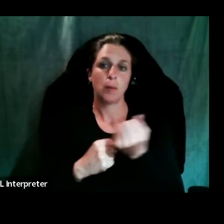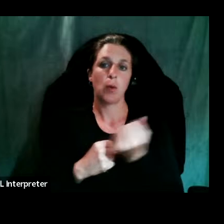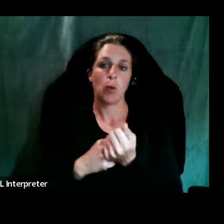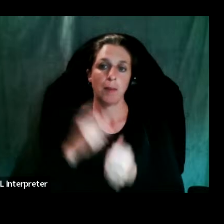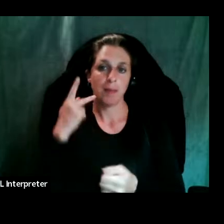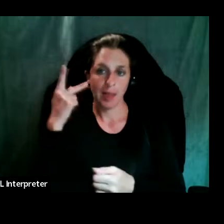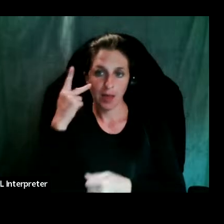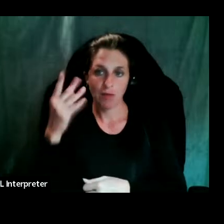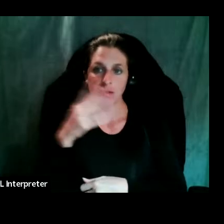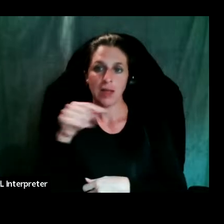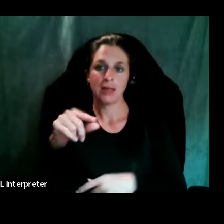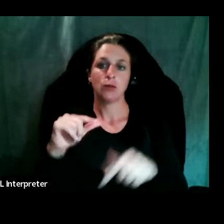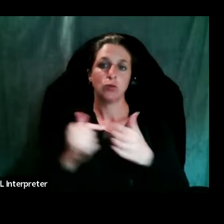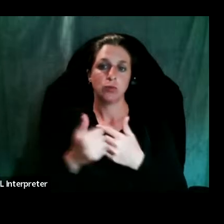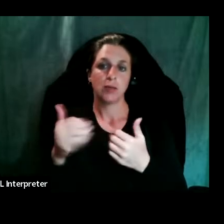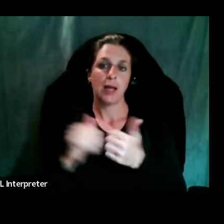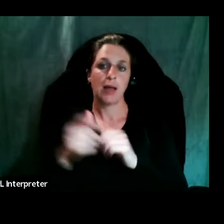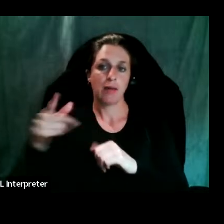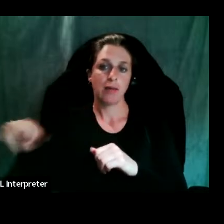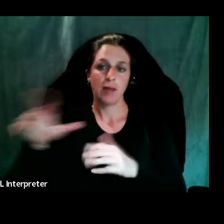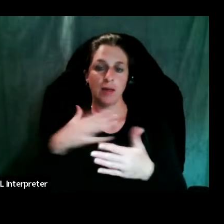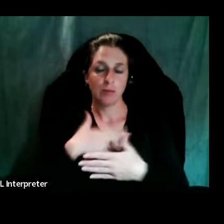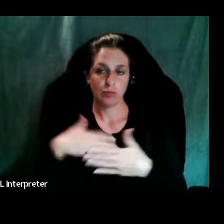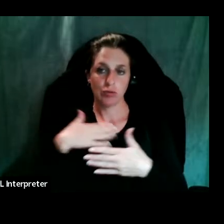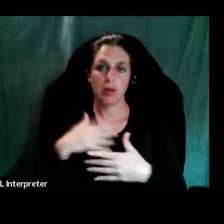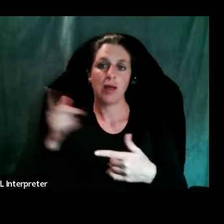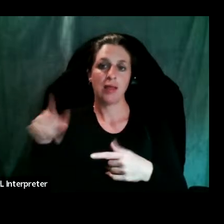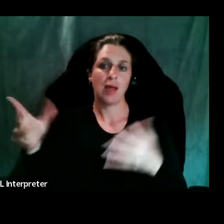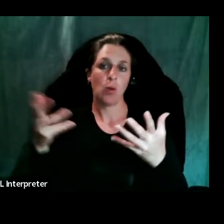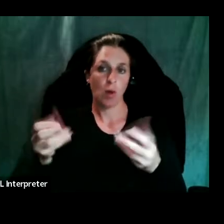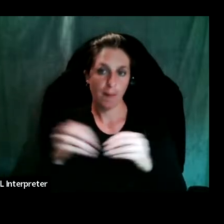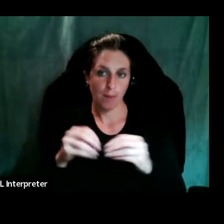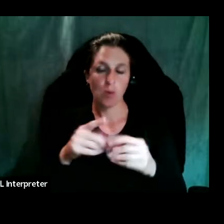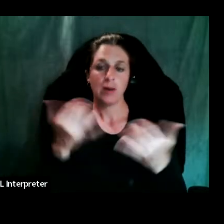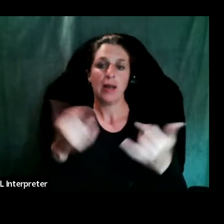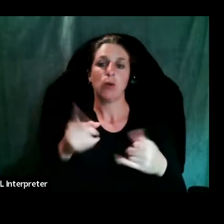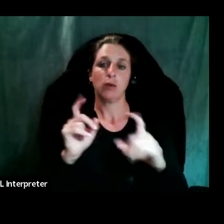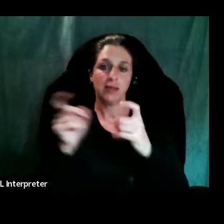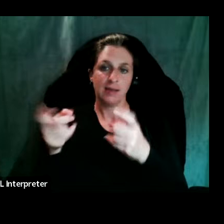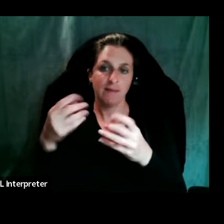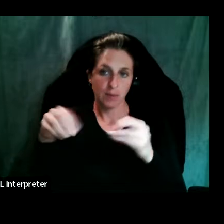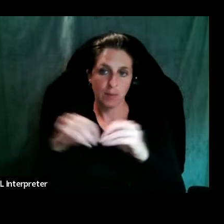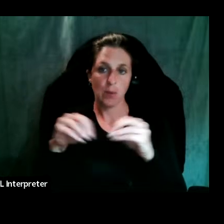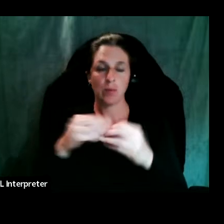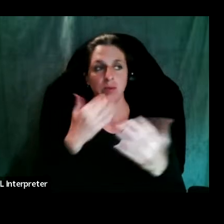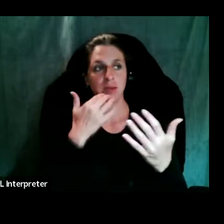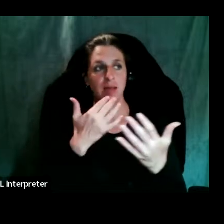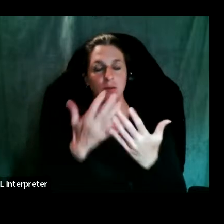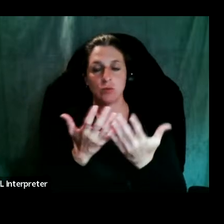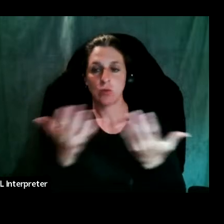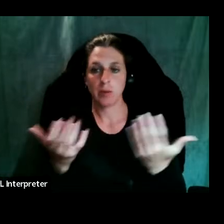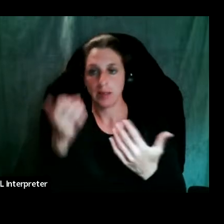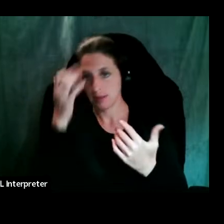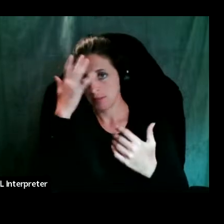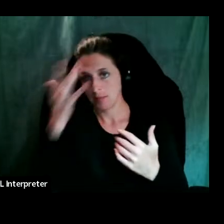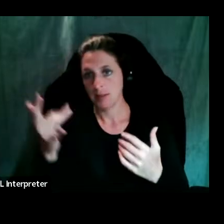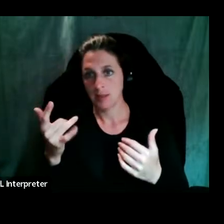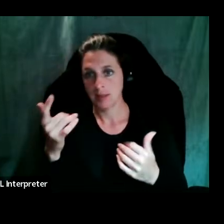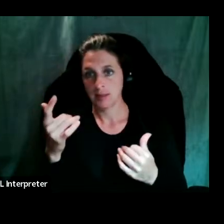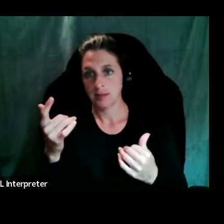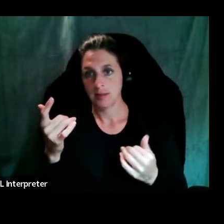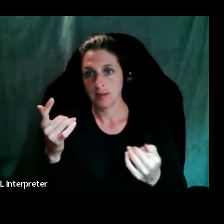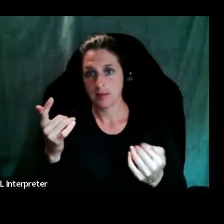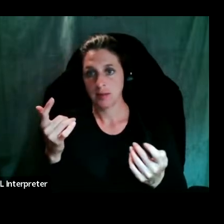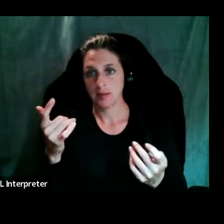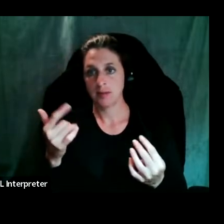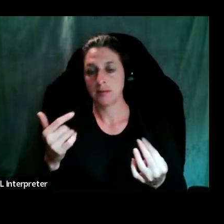how they appreciate it and how, you know, they wanted more and you're giving them more. Thank you so much, because the parents,